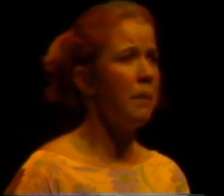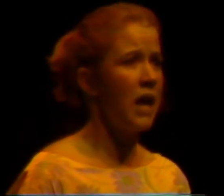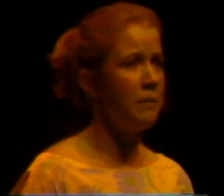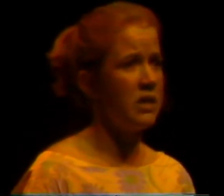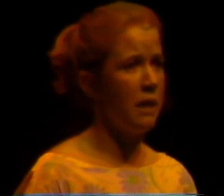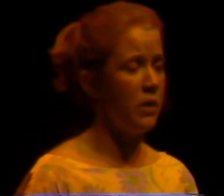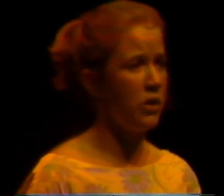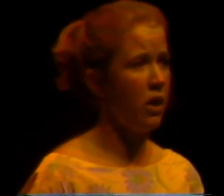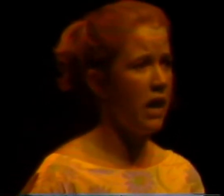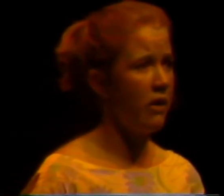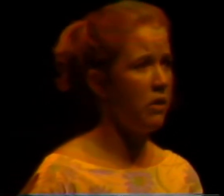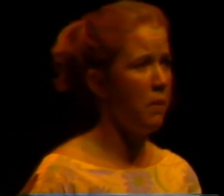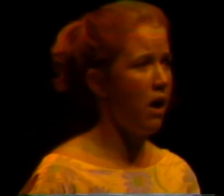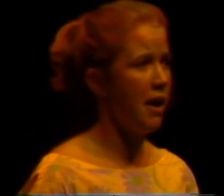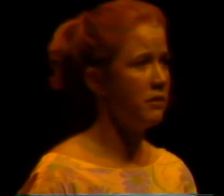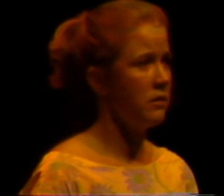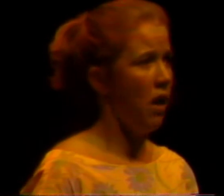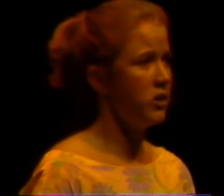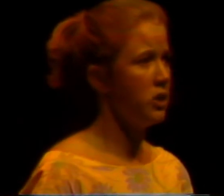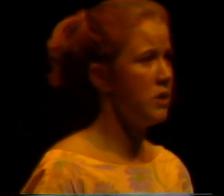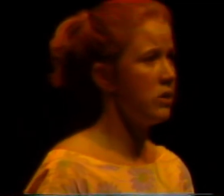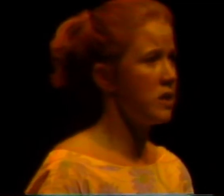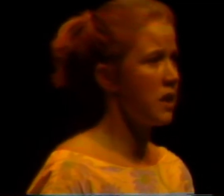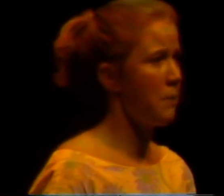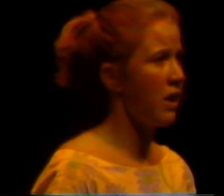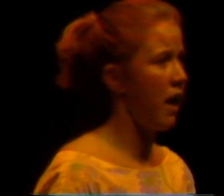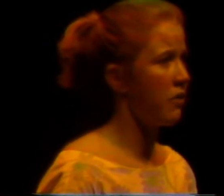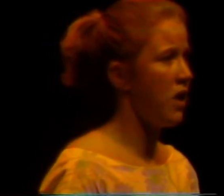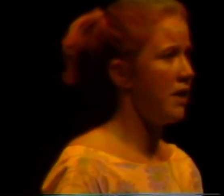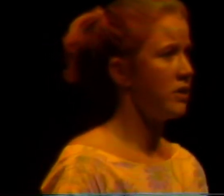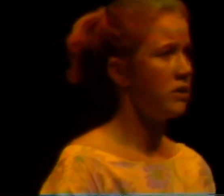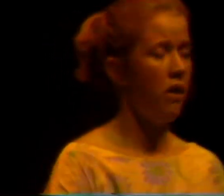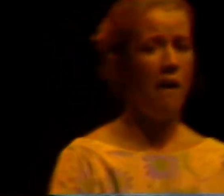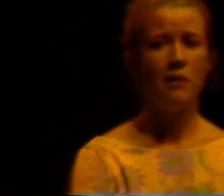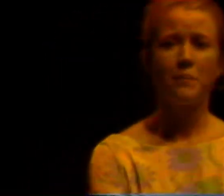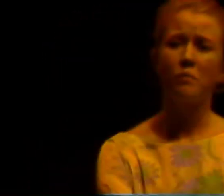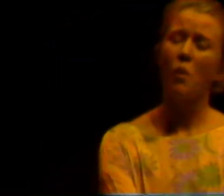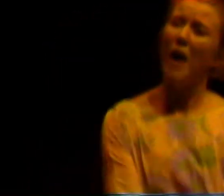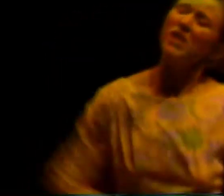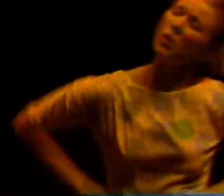Sometimes Timmy would go down to the barn and she'd be doing something like this.